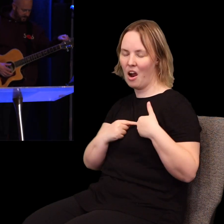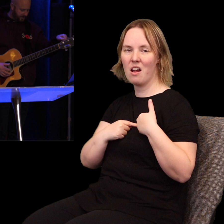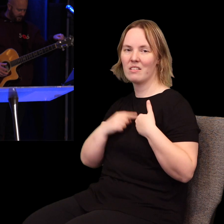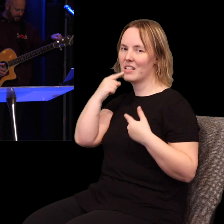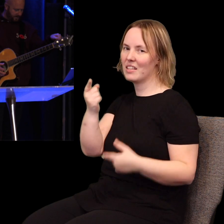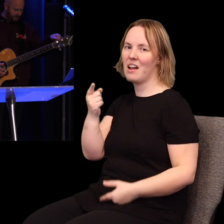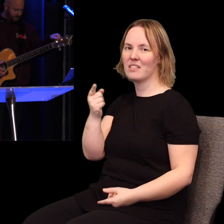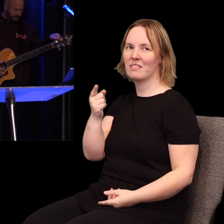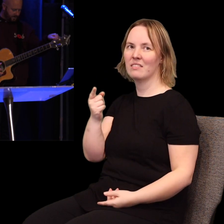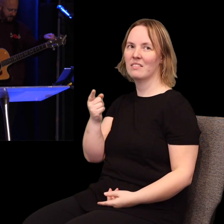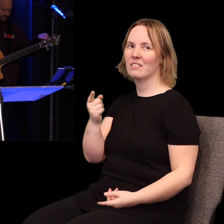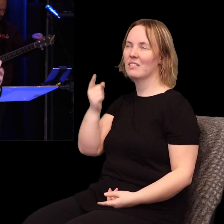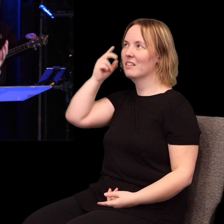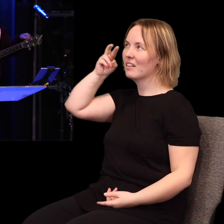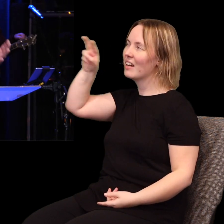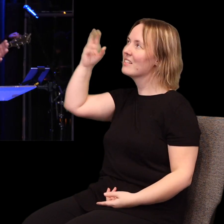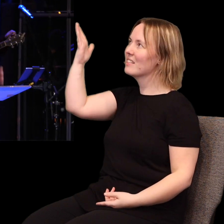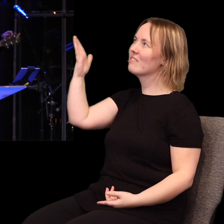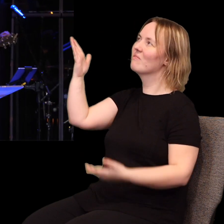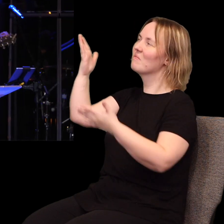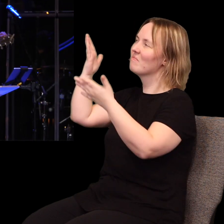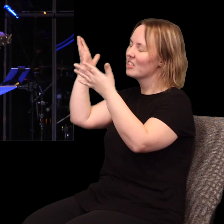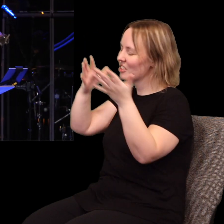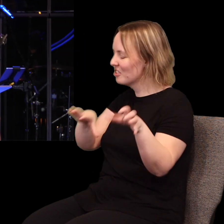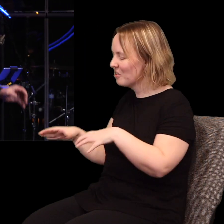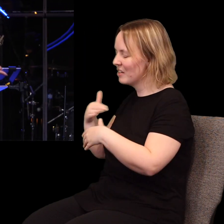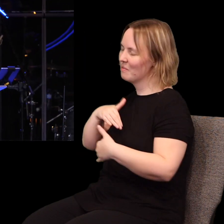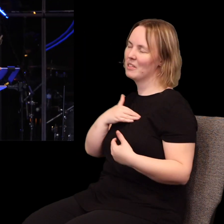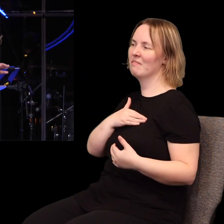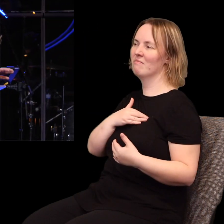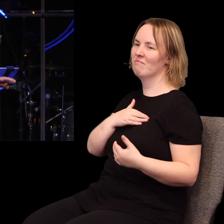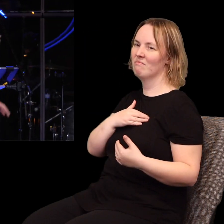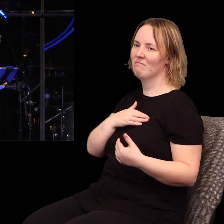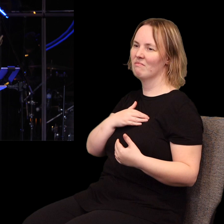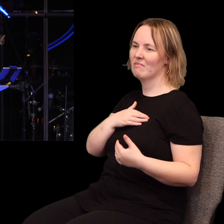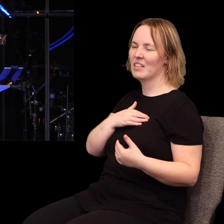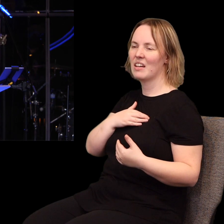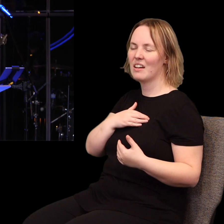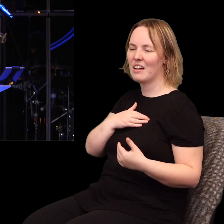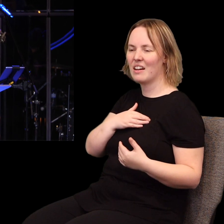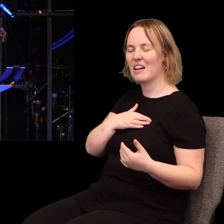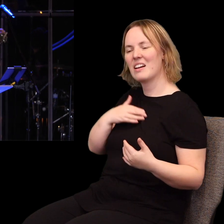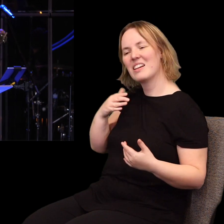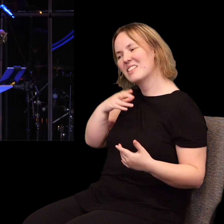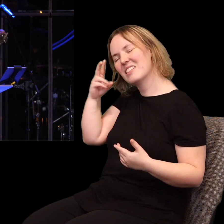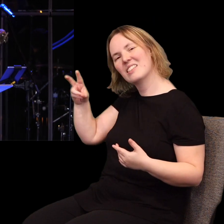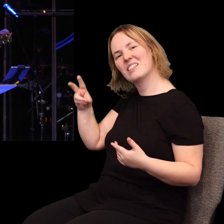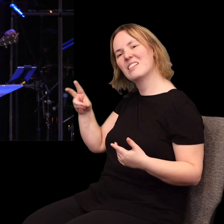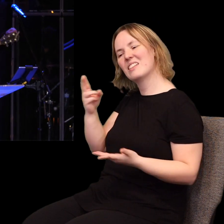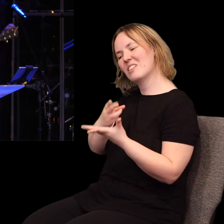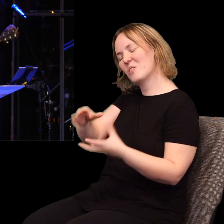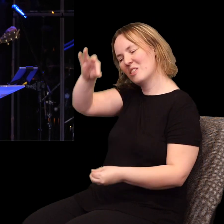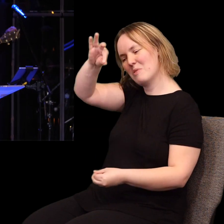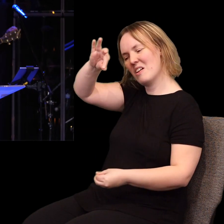when you have a heart that says, I see, enemy, what you're doing. I see those things that are still incomplete. And even this morning,